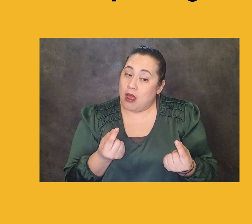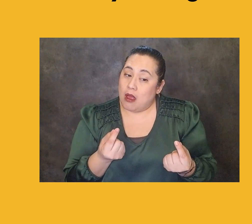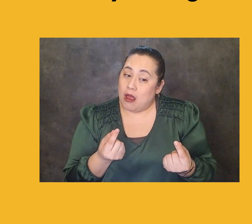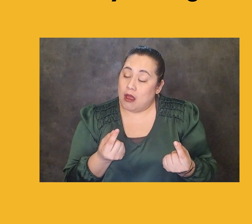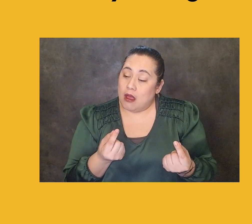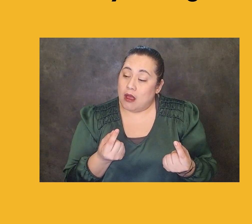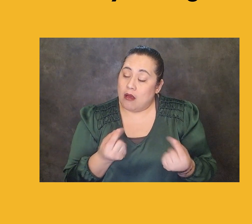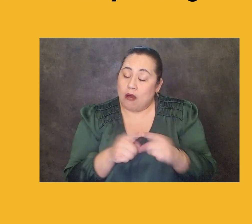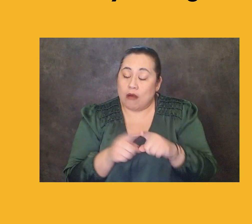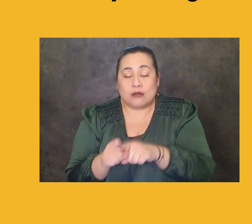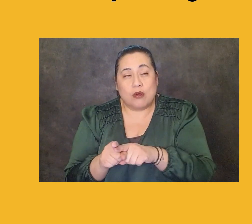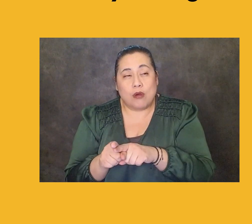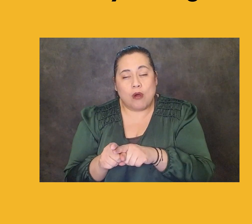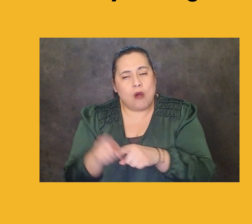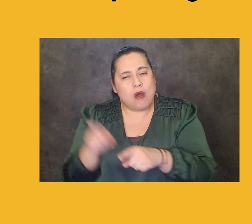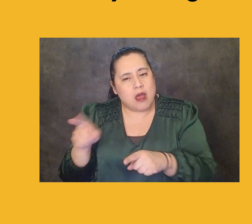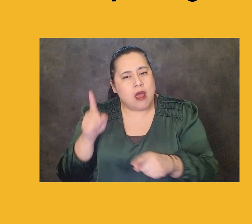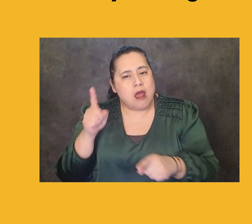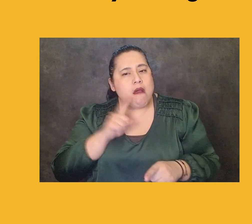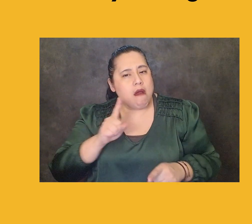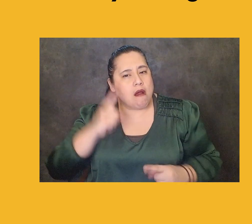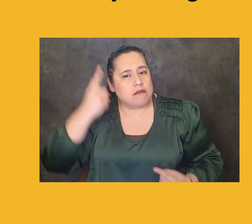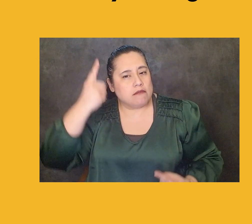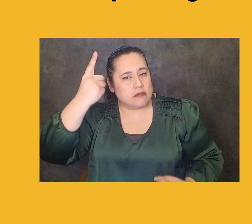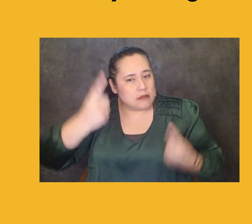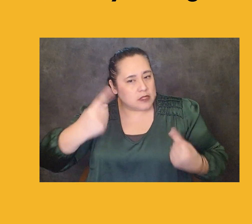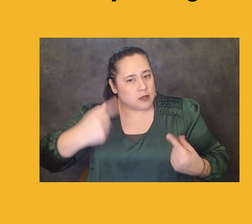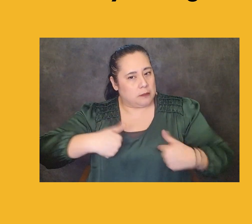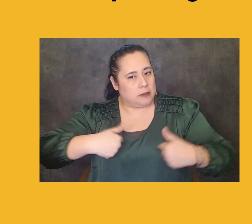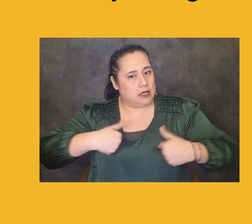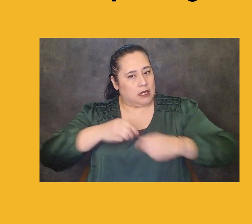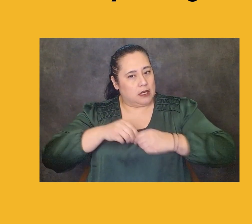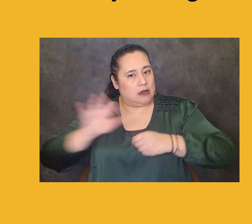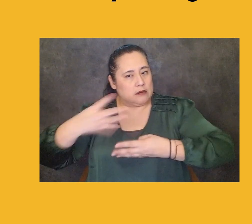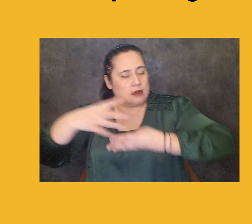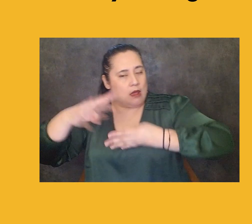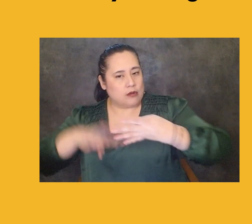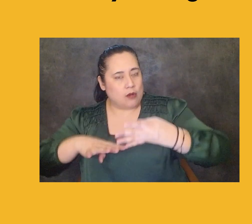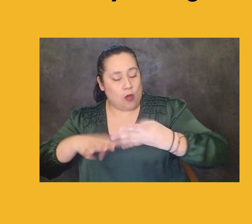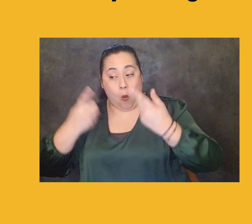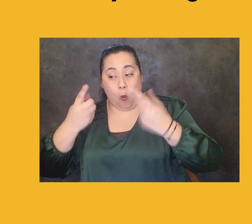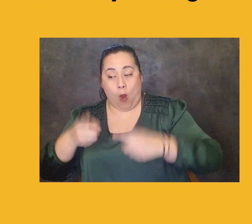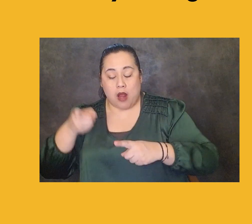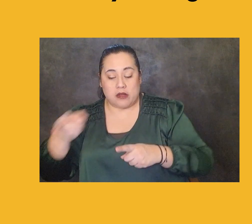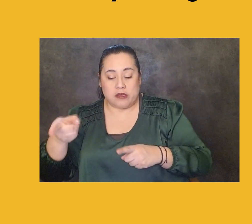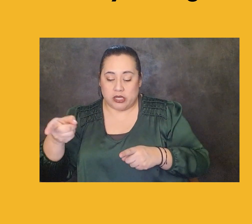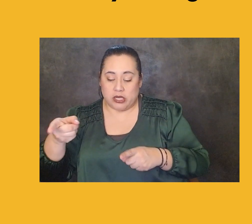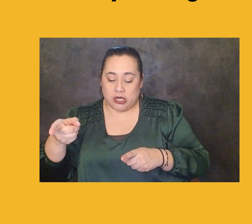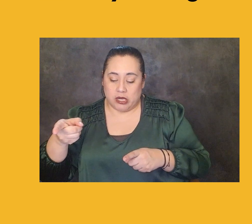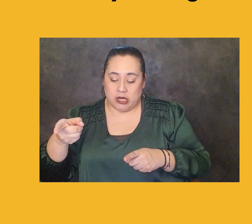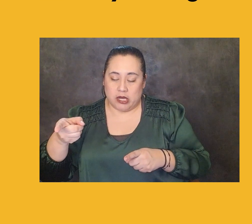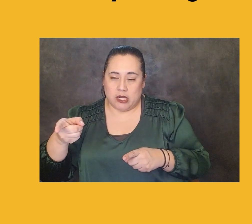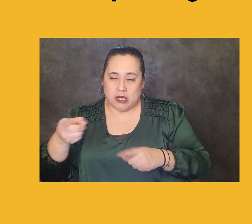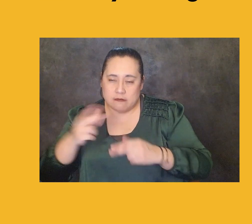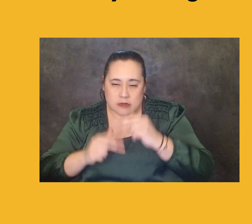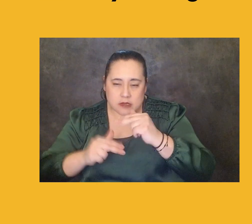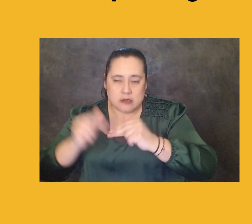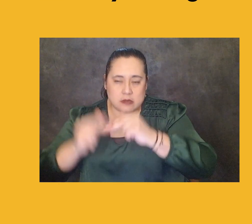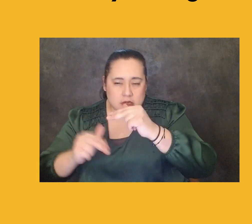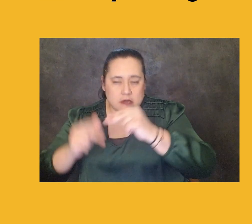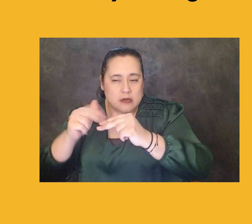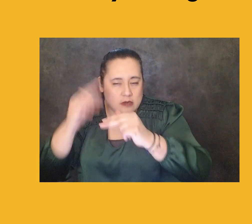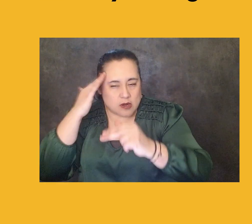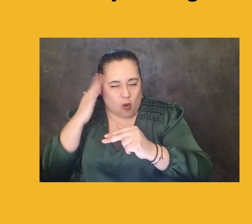And so also they are considering me in their scheduling. while they're